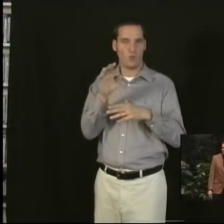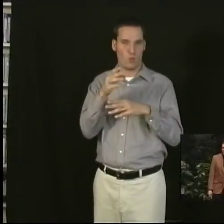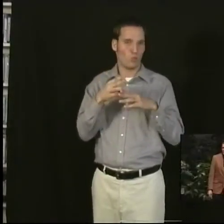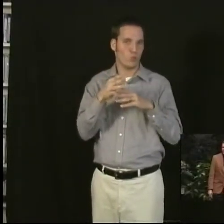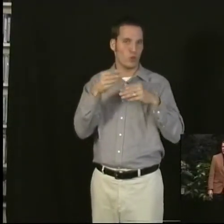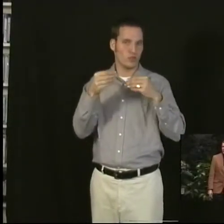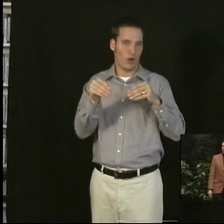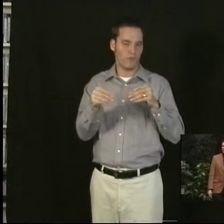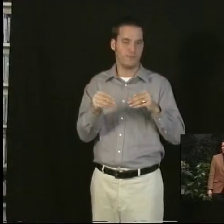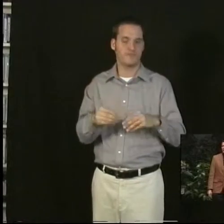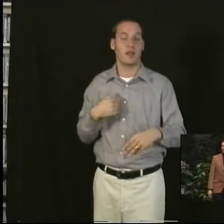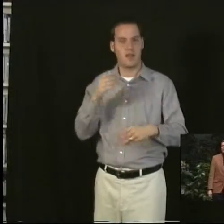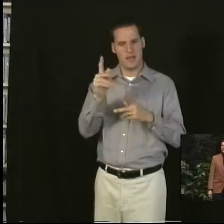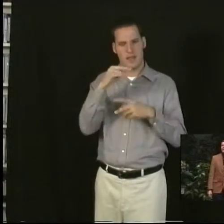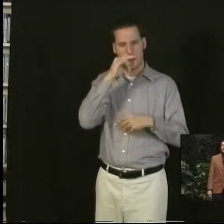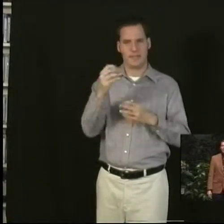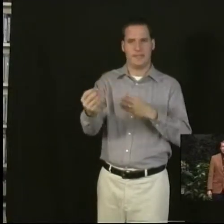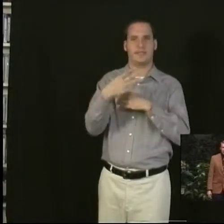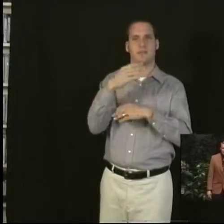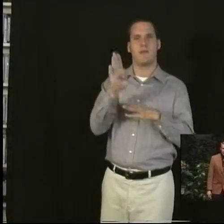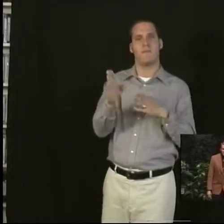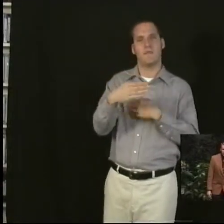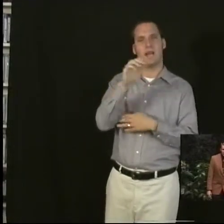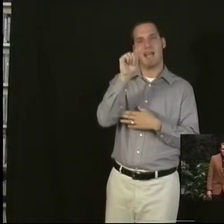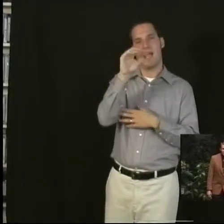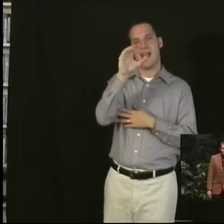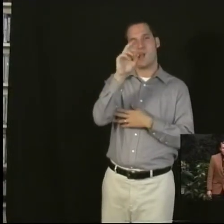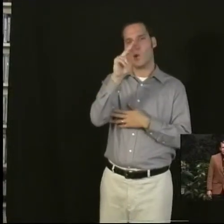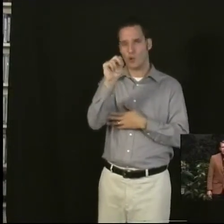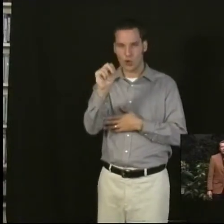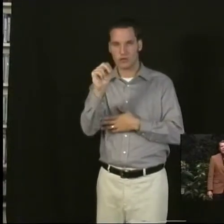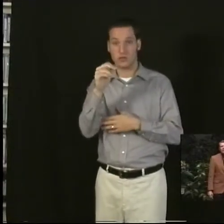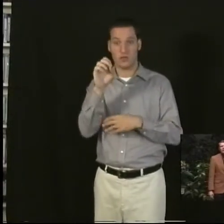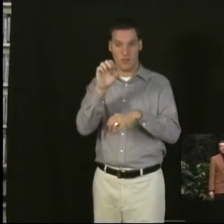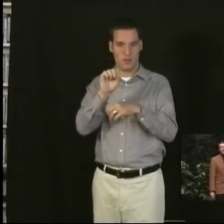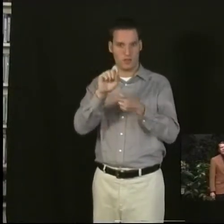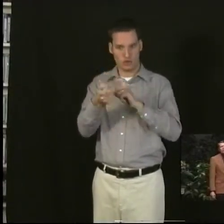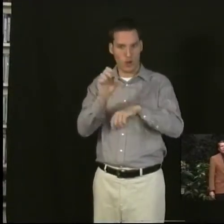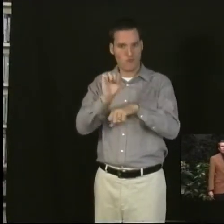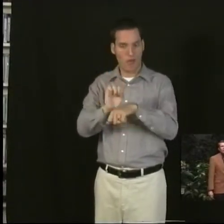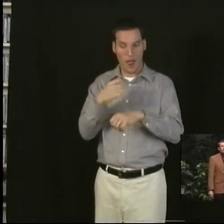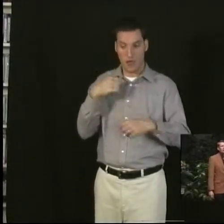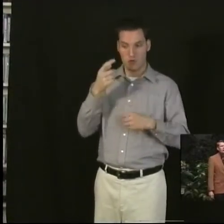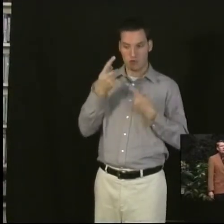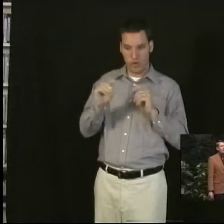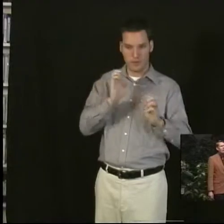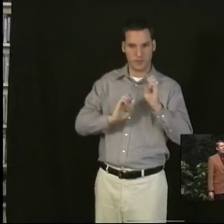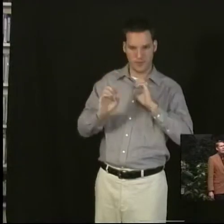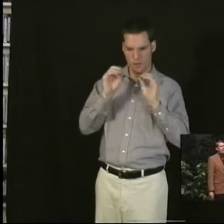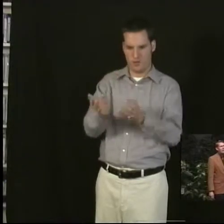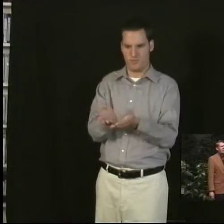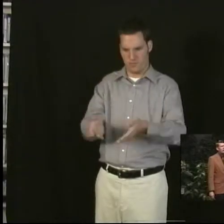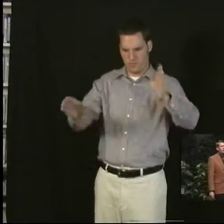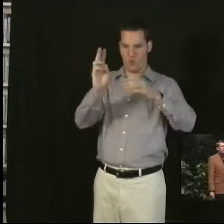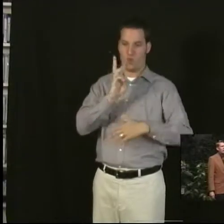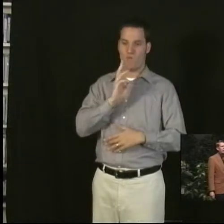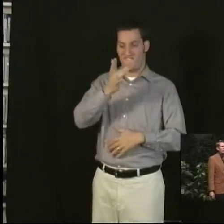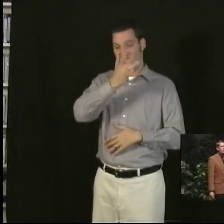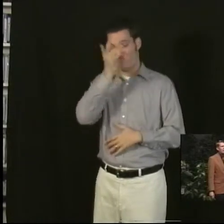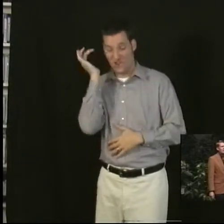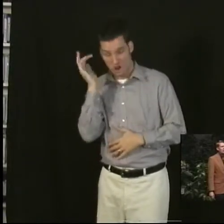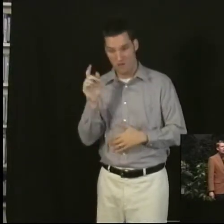wood. Some kid sent me a box of petrified acorns. He said, Brother Hovind, I tried an experiment. I put these acorns in a bucket of water and forgot about them. A year